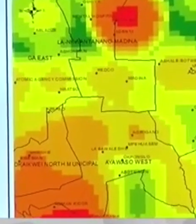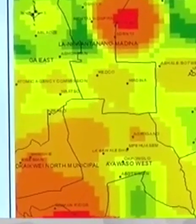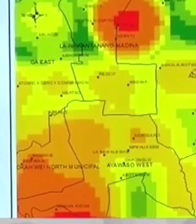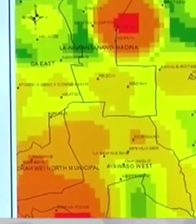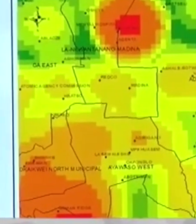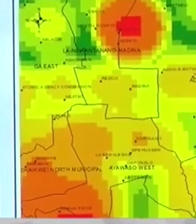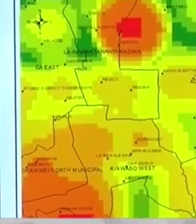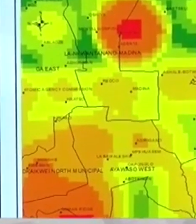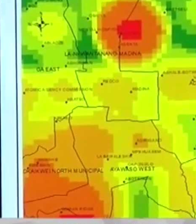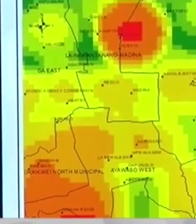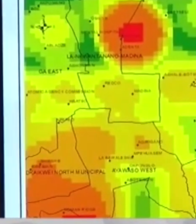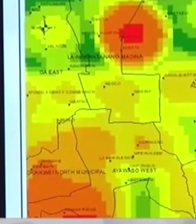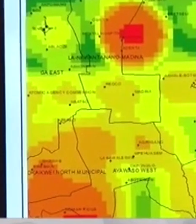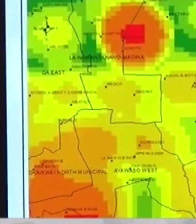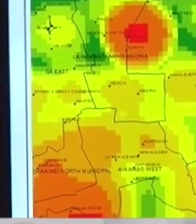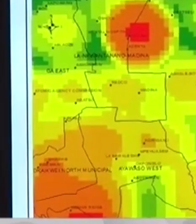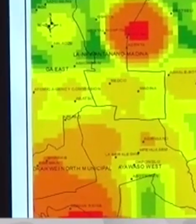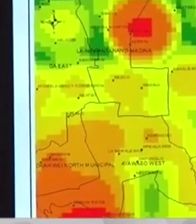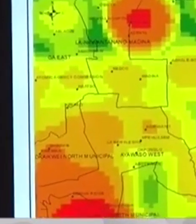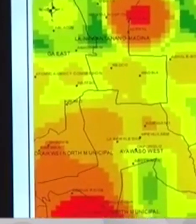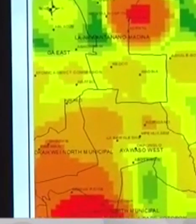affected. If you come to the